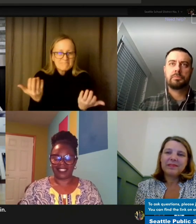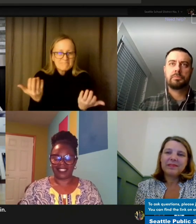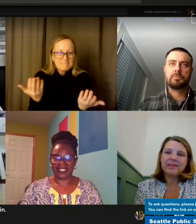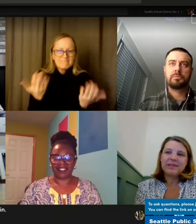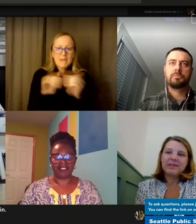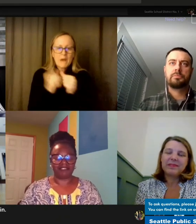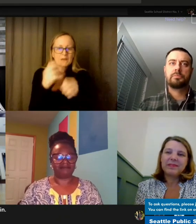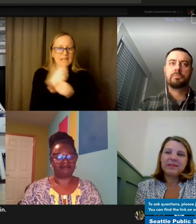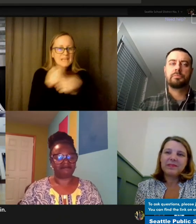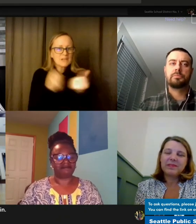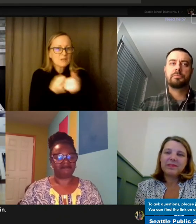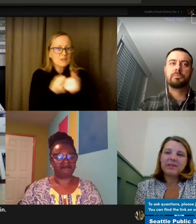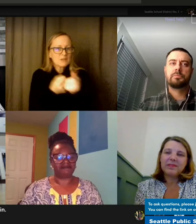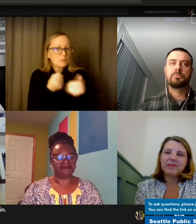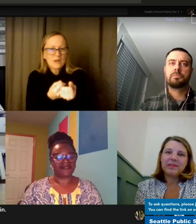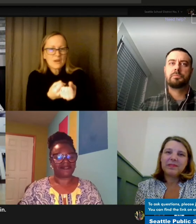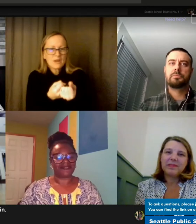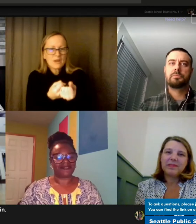how does that work?